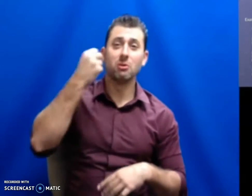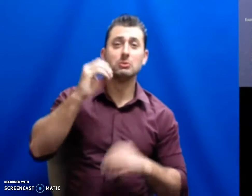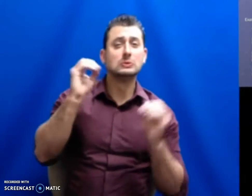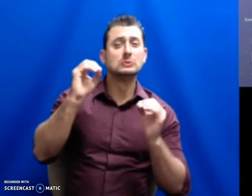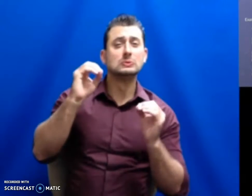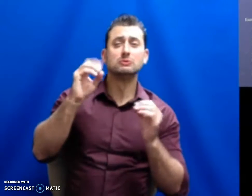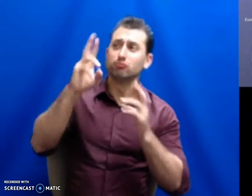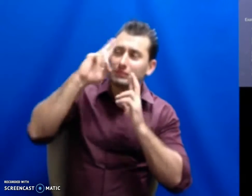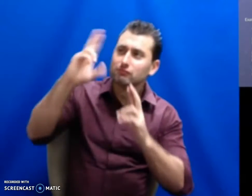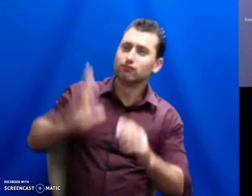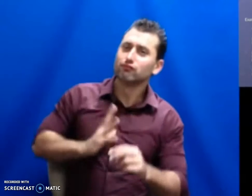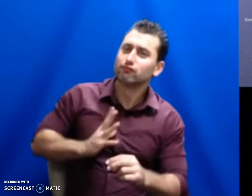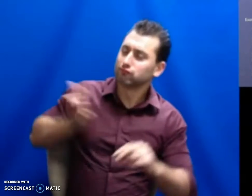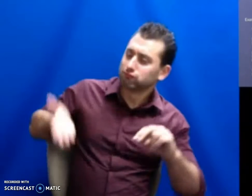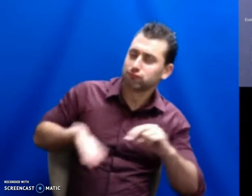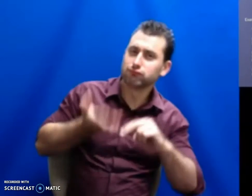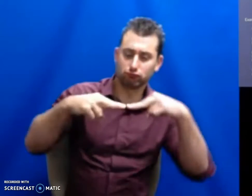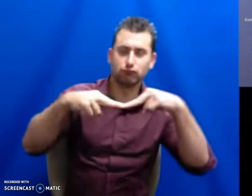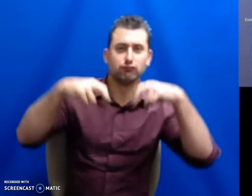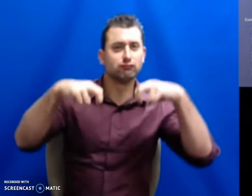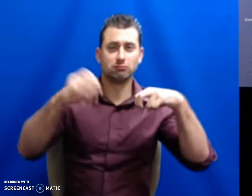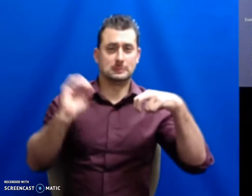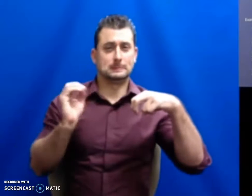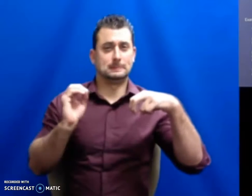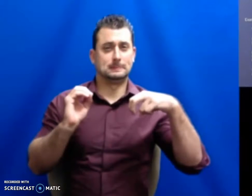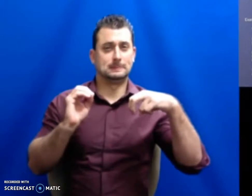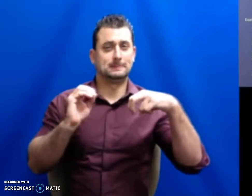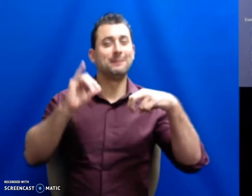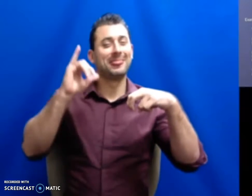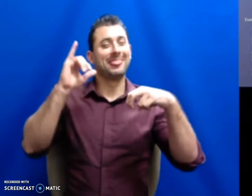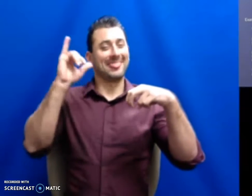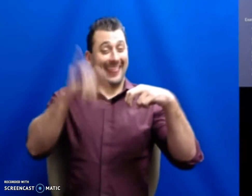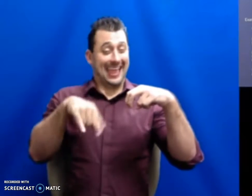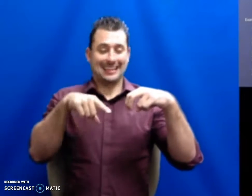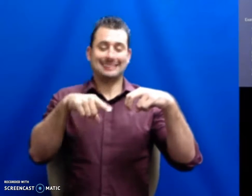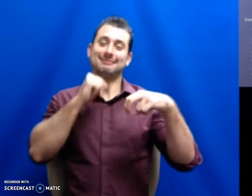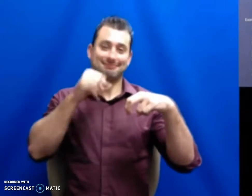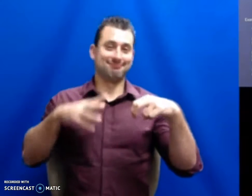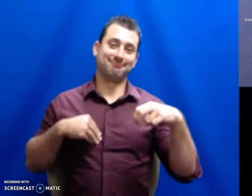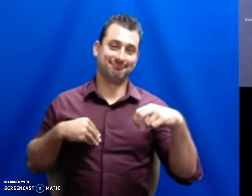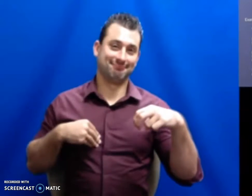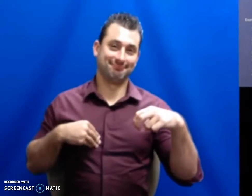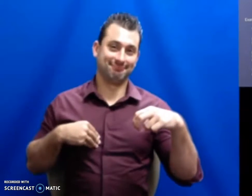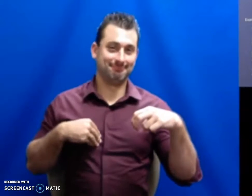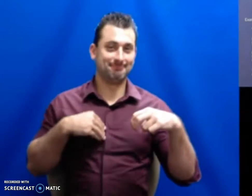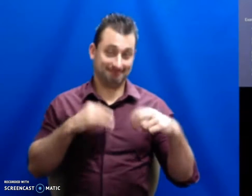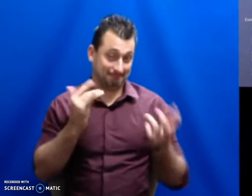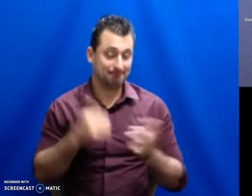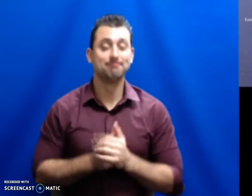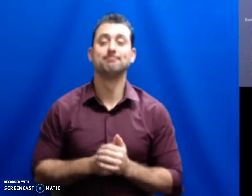But if you still have respect for people. If your legs are blocking the hallway or something, you still bring